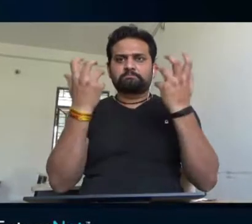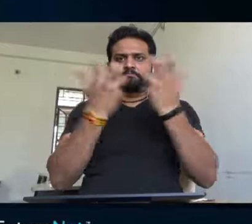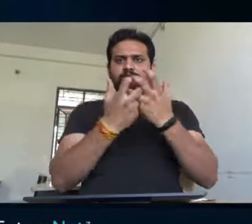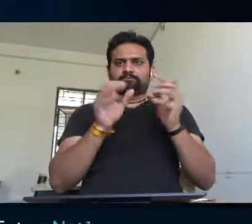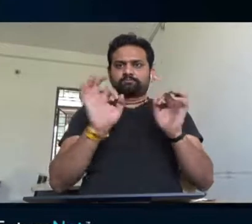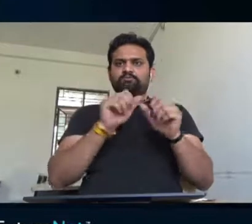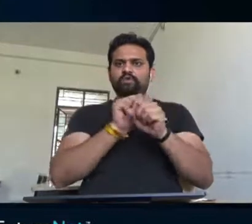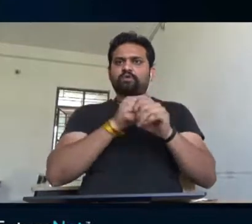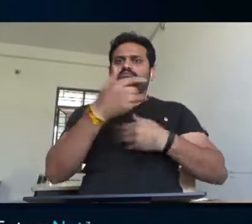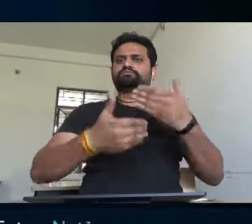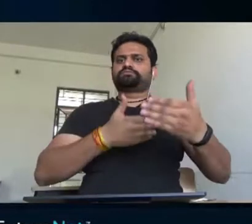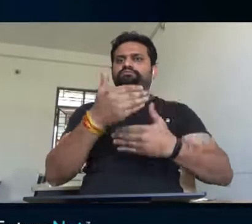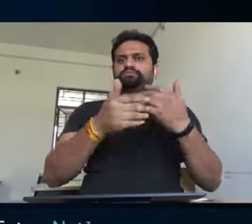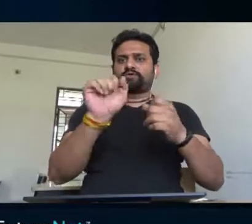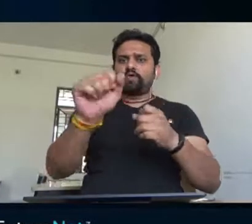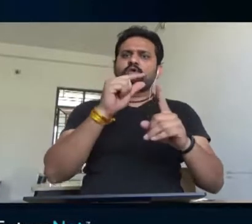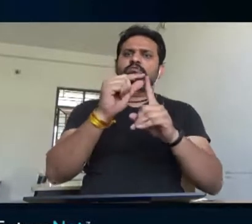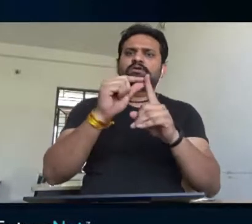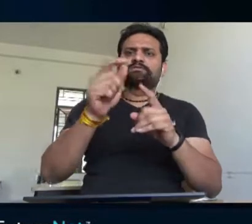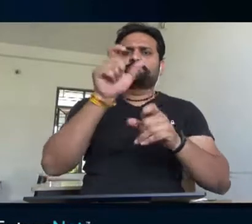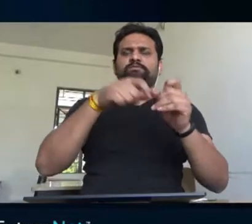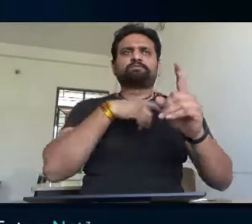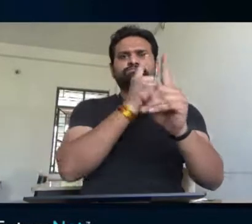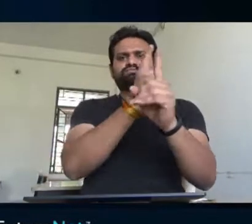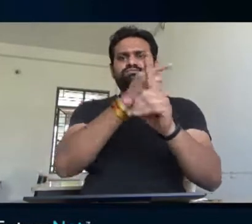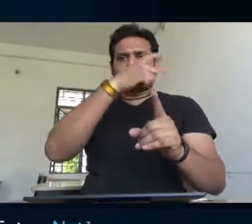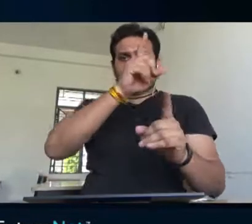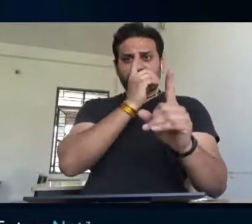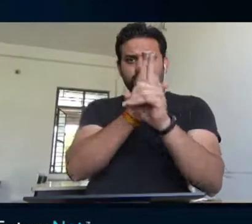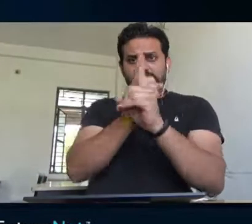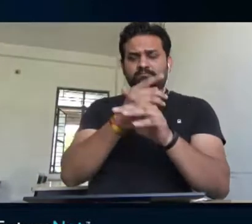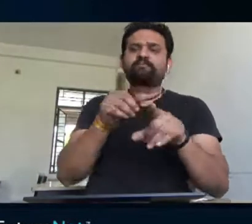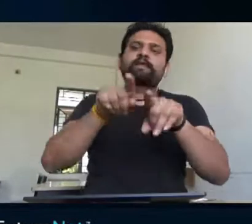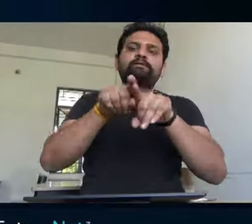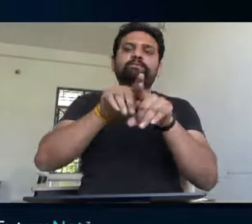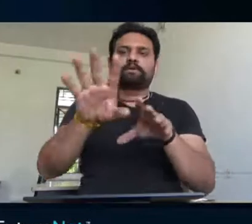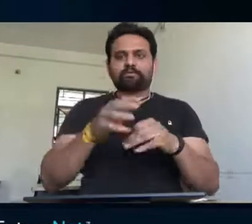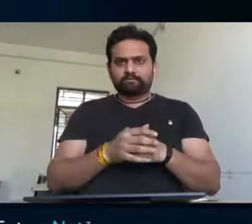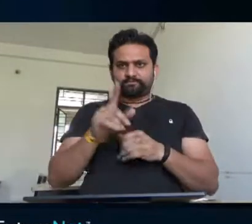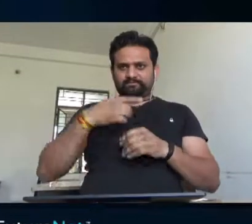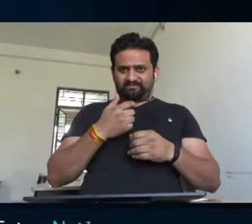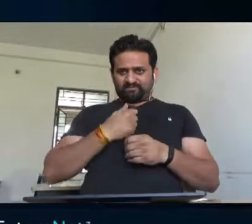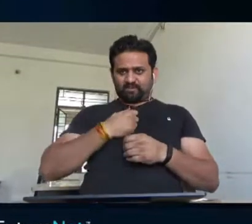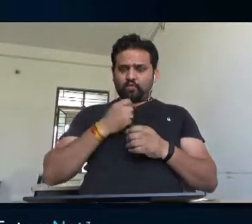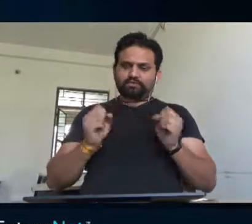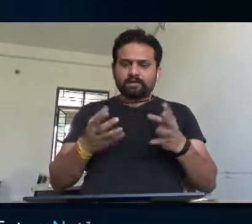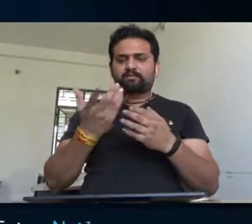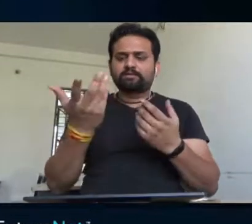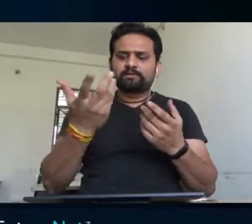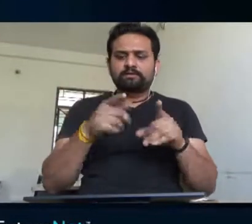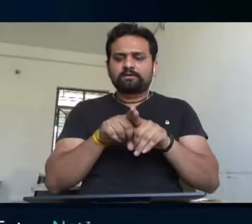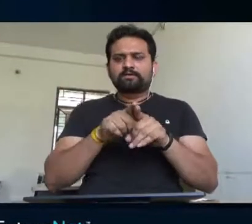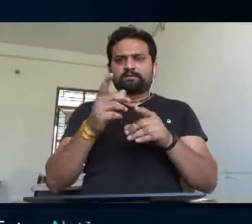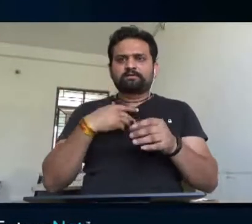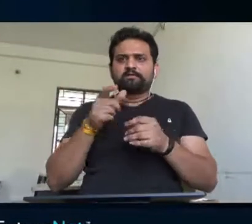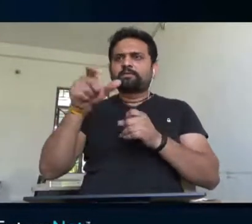also with your own private personal customers. For example, you start only with $100, but you